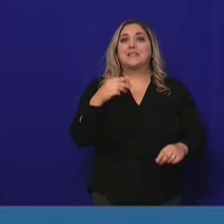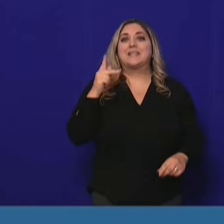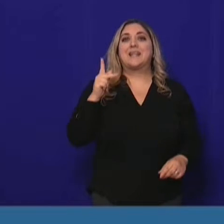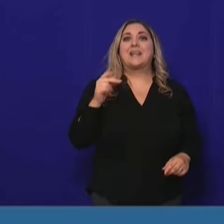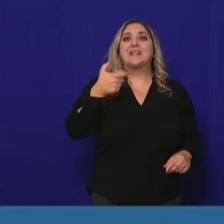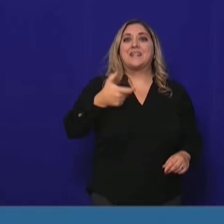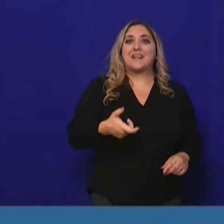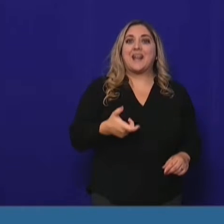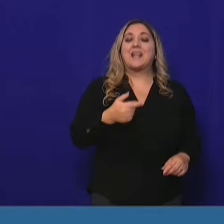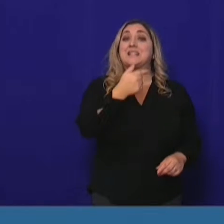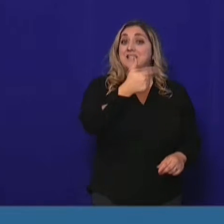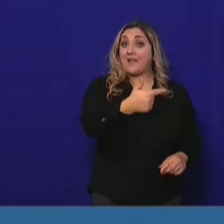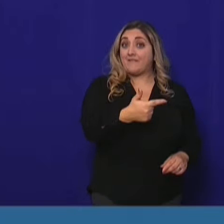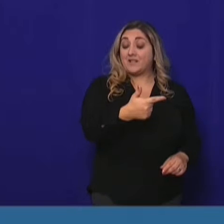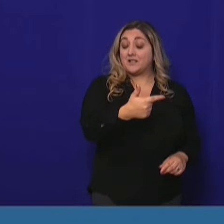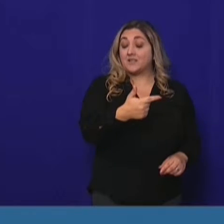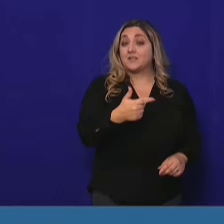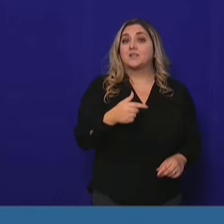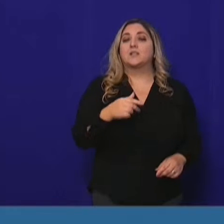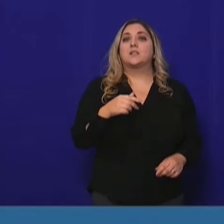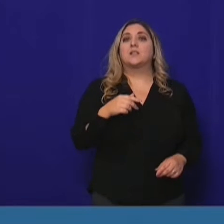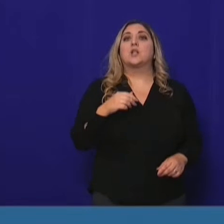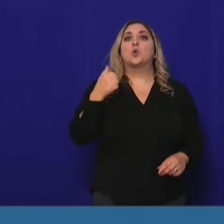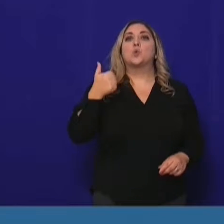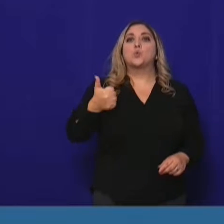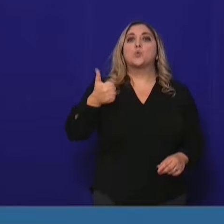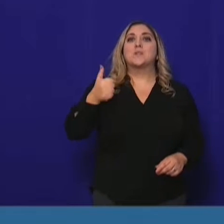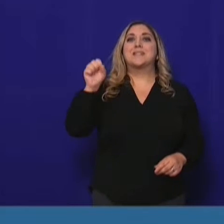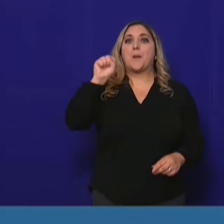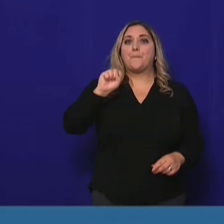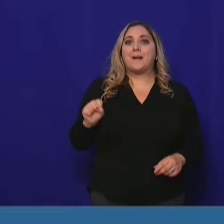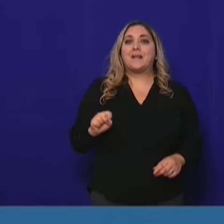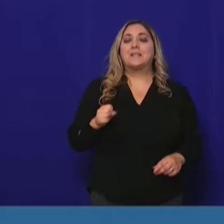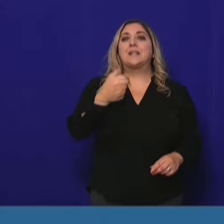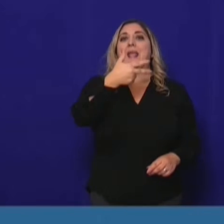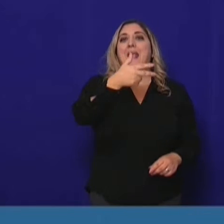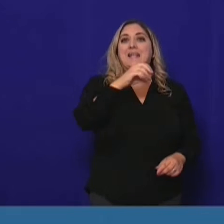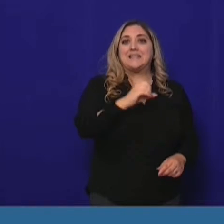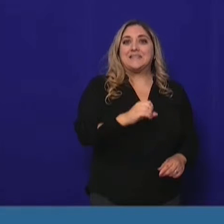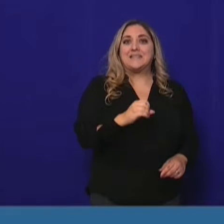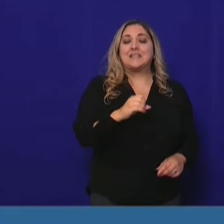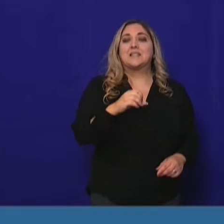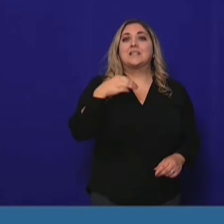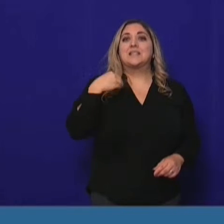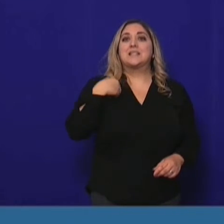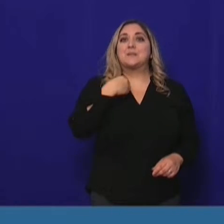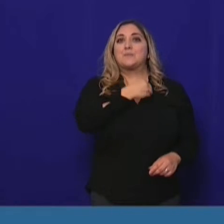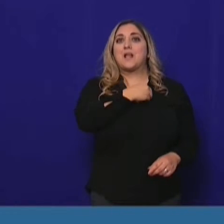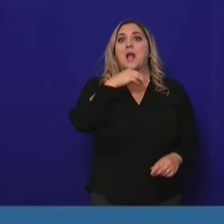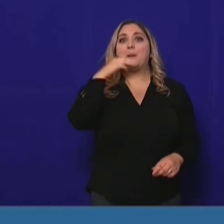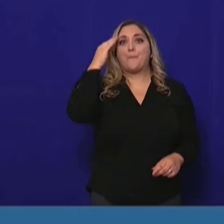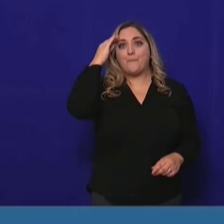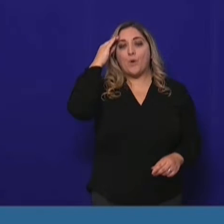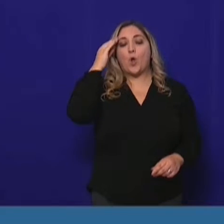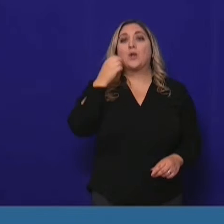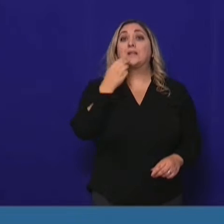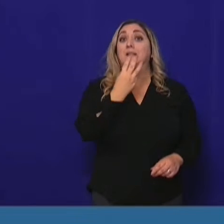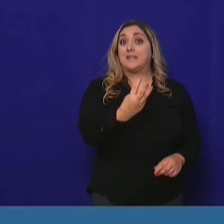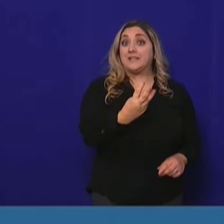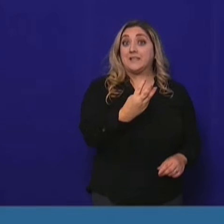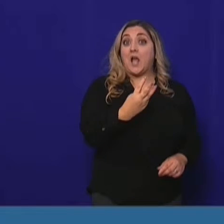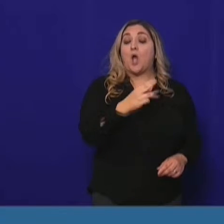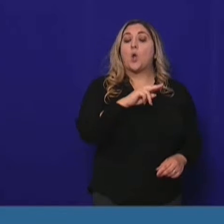Karen Grek għandna 7 każijiet, il-Good Samaritan għandna 80 każ, Mount Carmel għandna 3 każijiet u